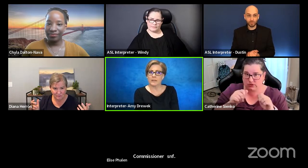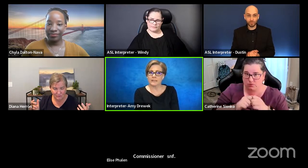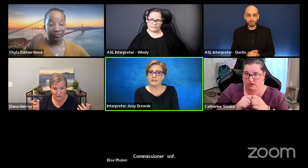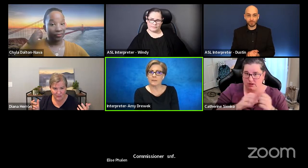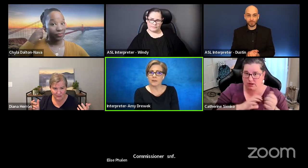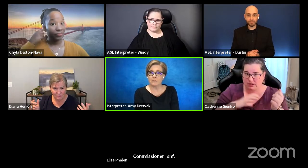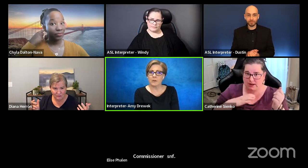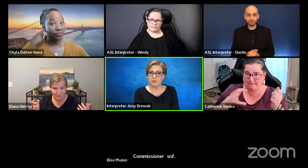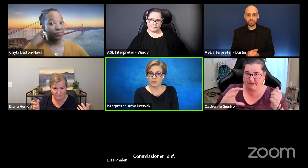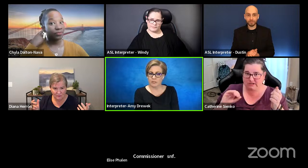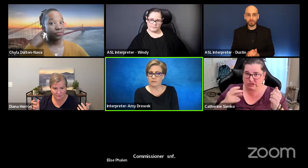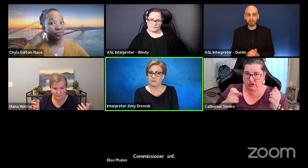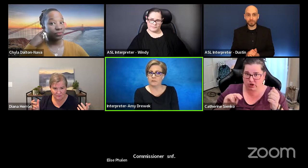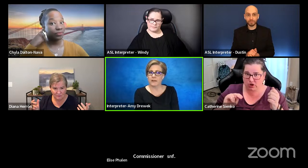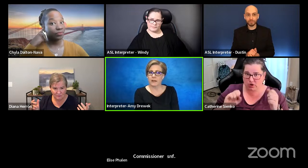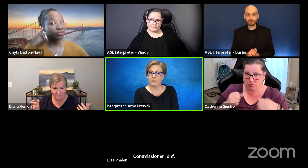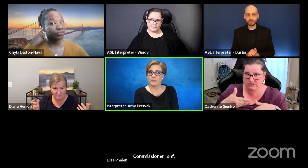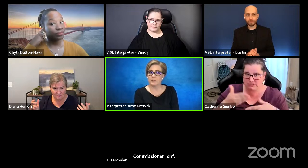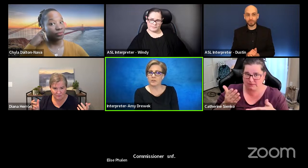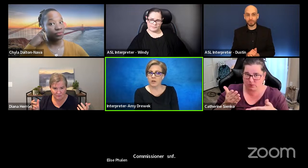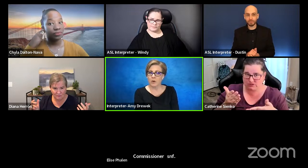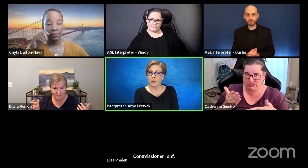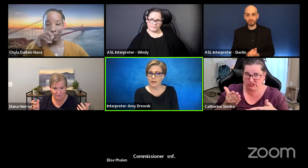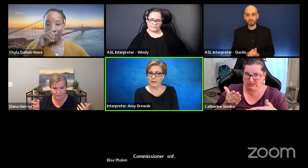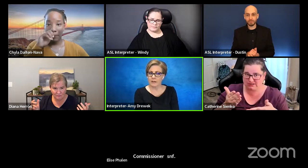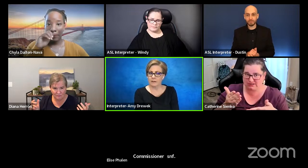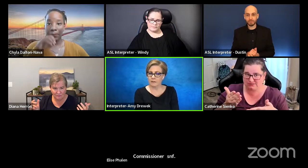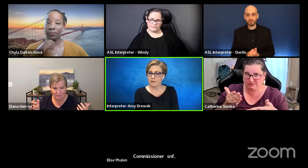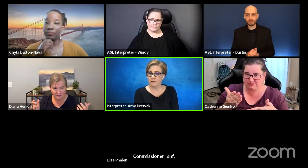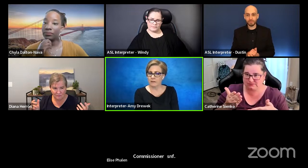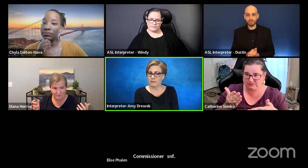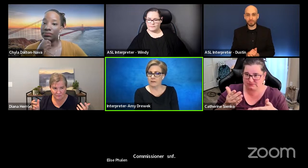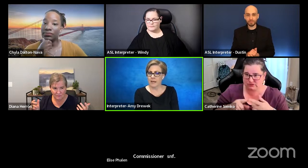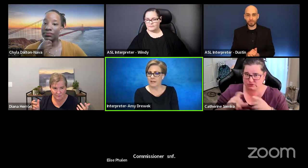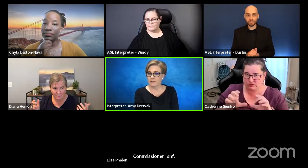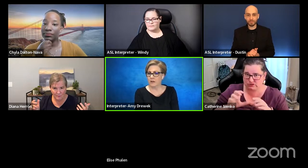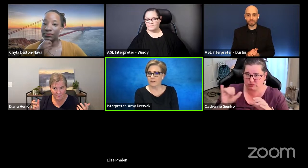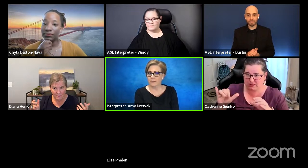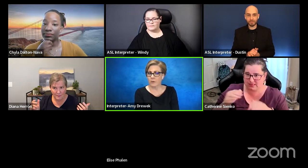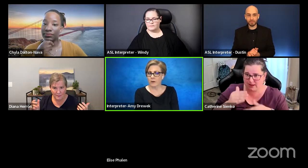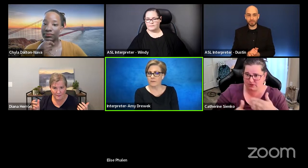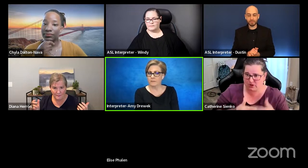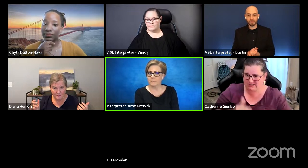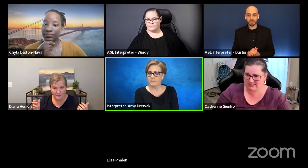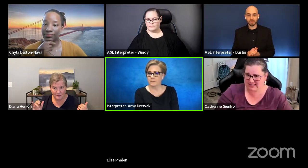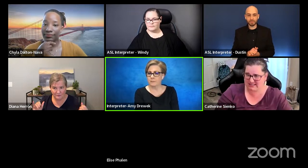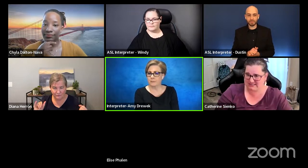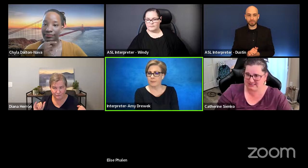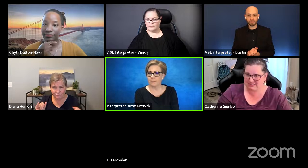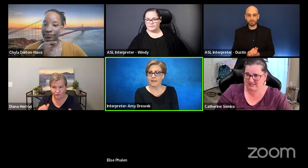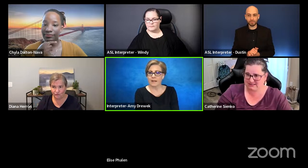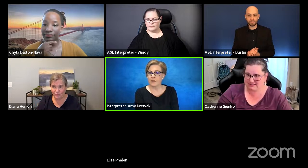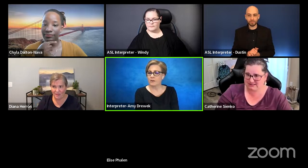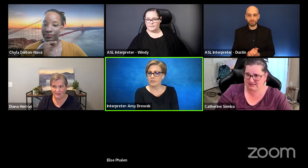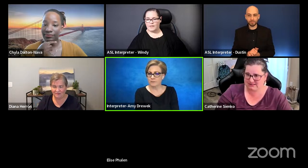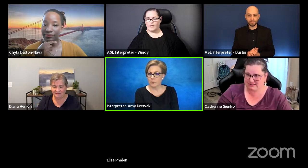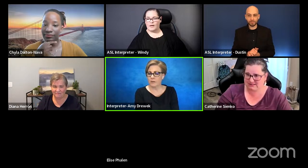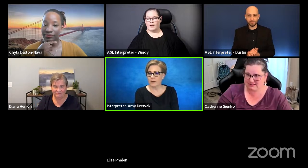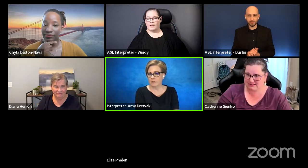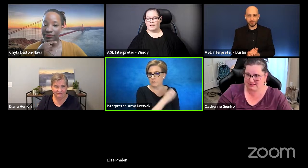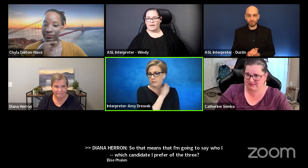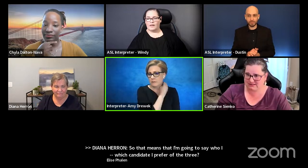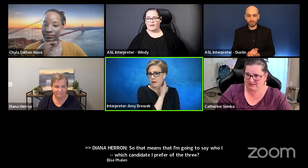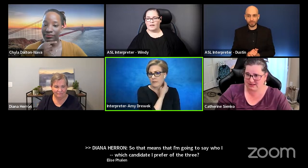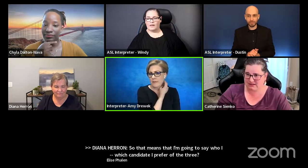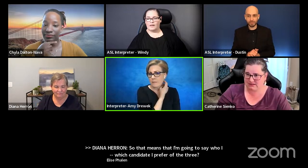No, right now, do you accept the motion that Commissioner Cohen has on the floor? Right now,